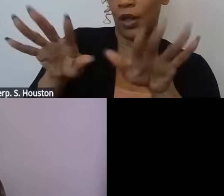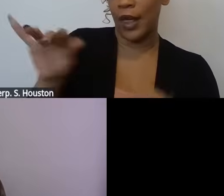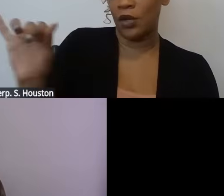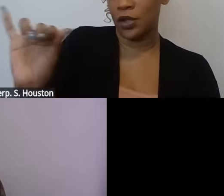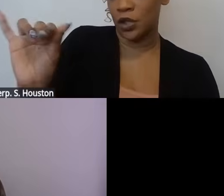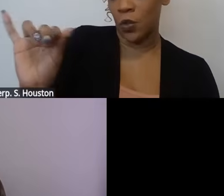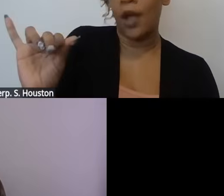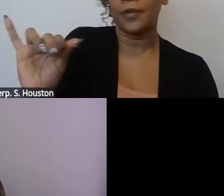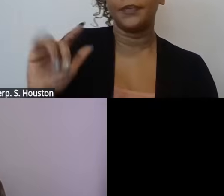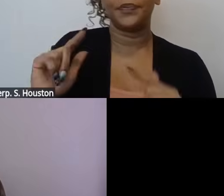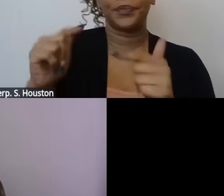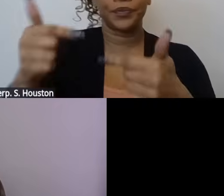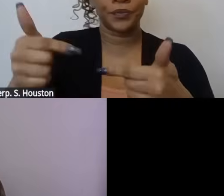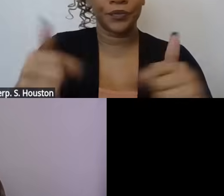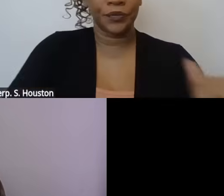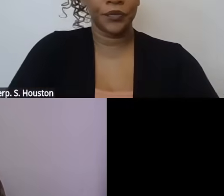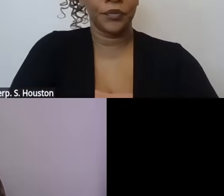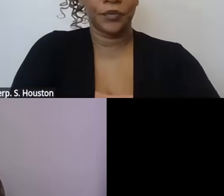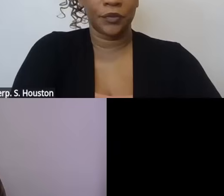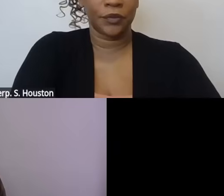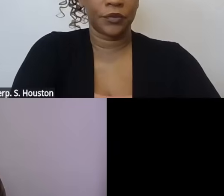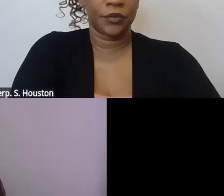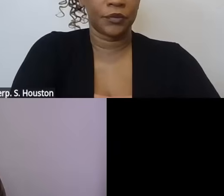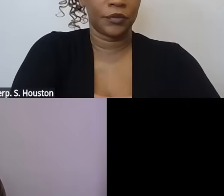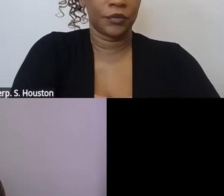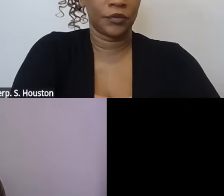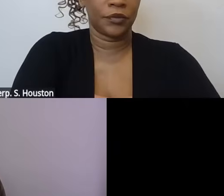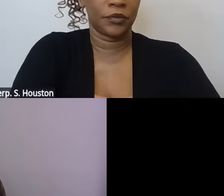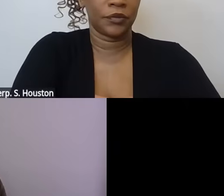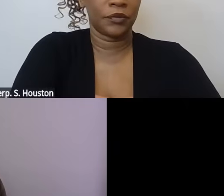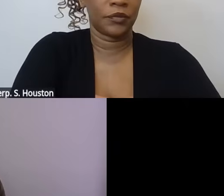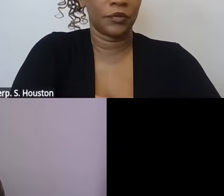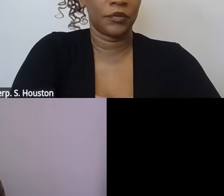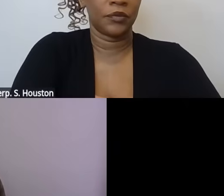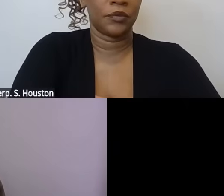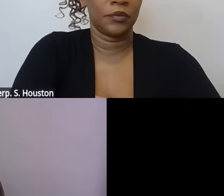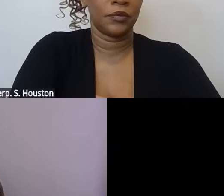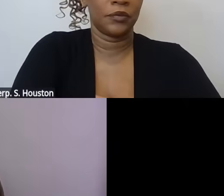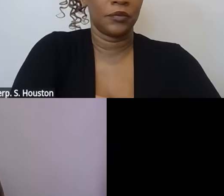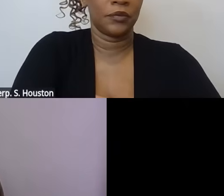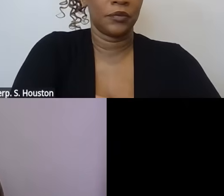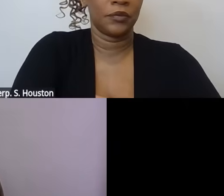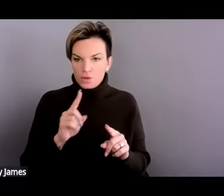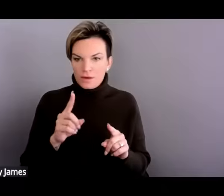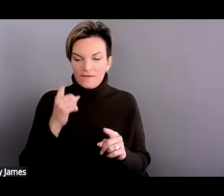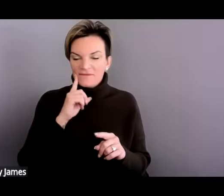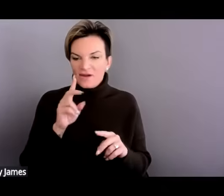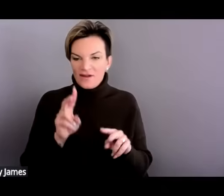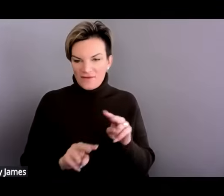that historically, the system has worked very well for evaluating